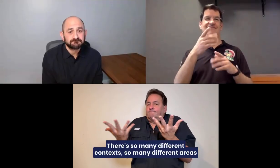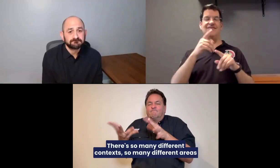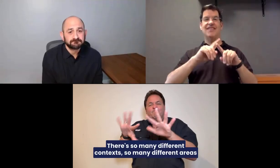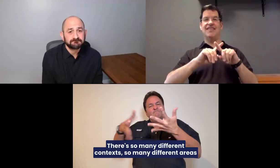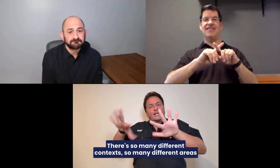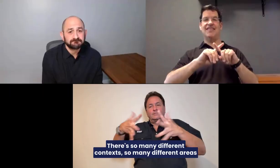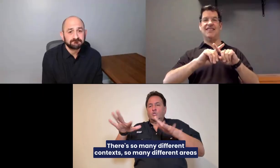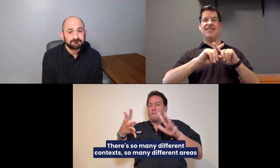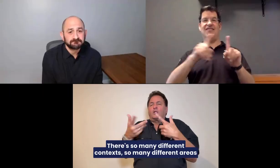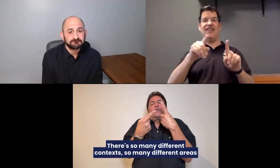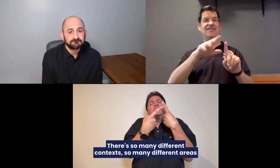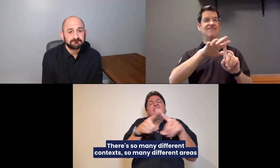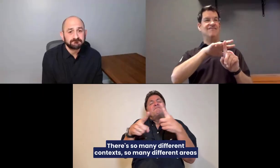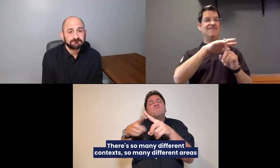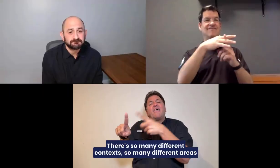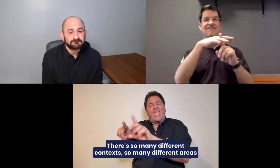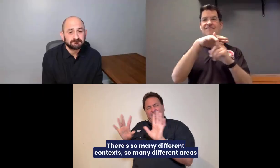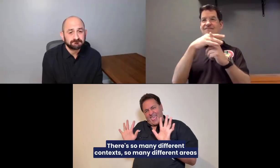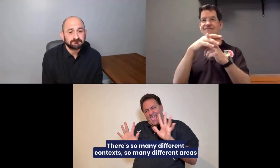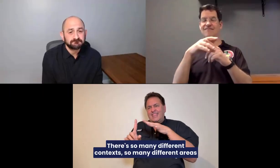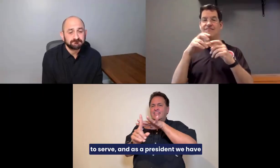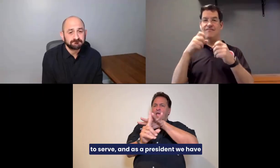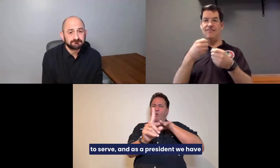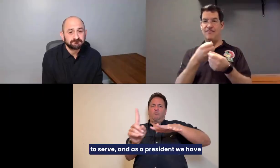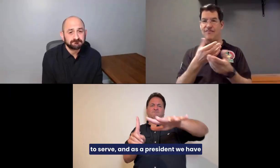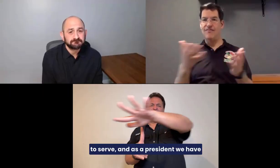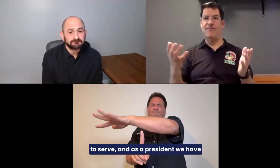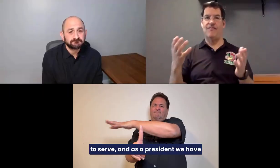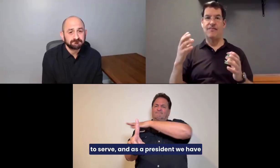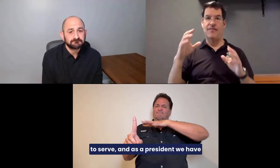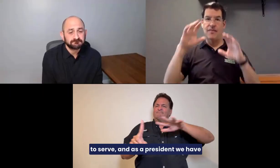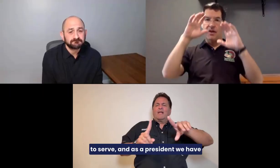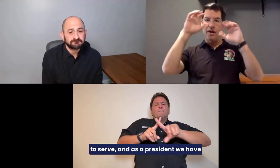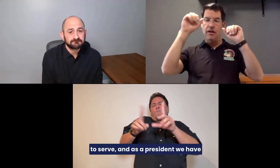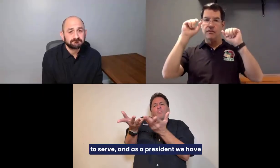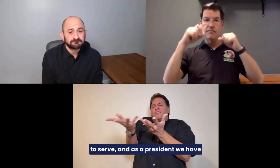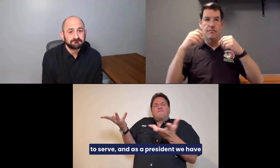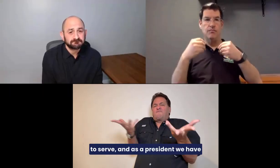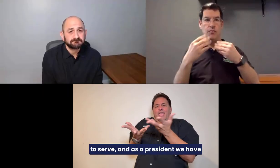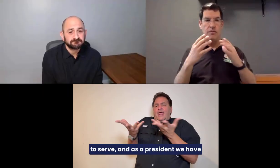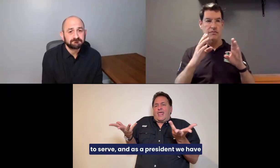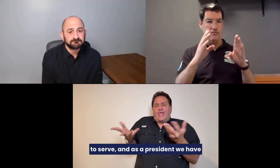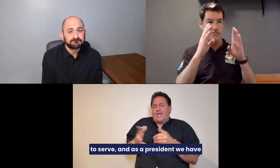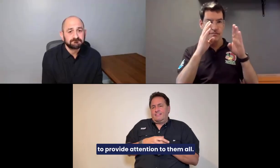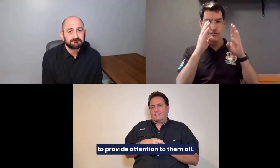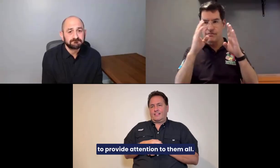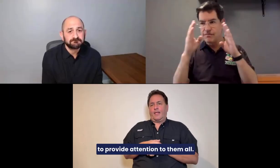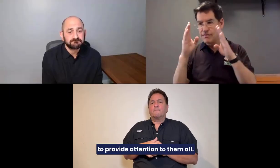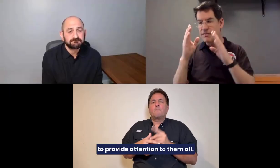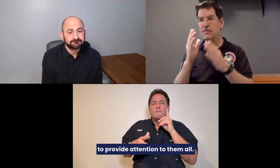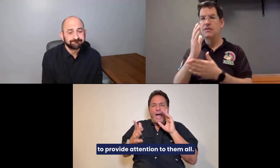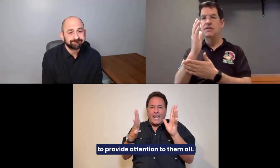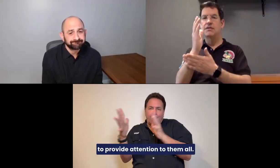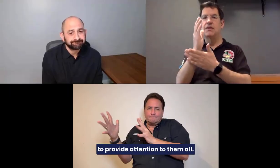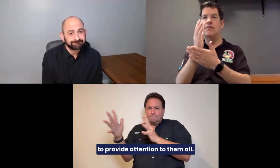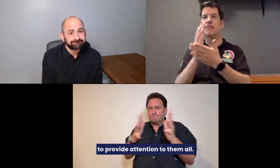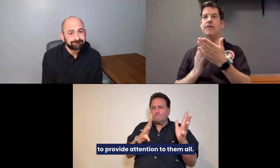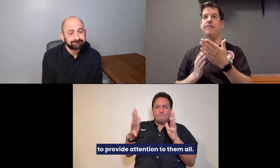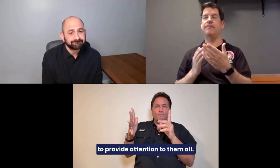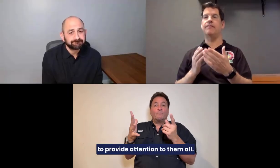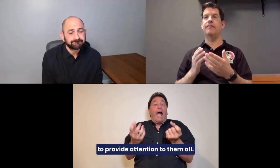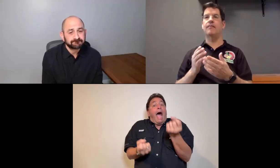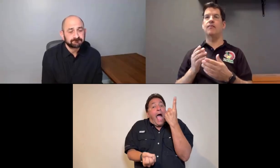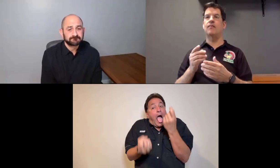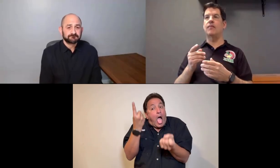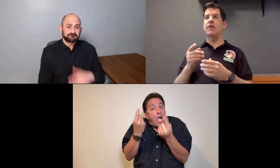different contexts, so many different areas to serve. And as a president, we have to provide attention to